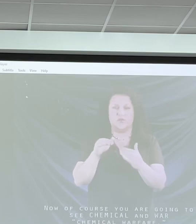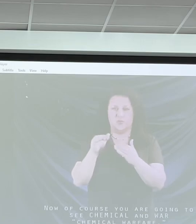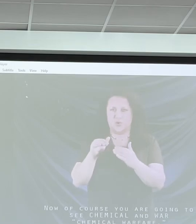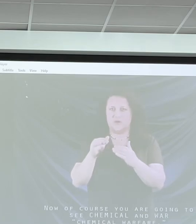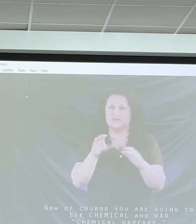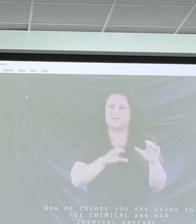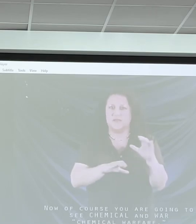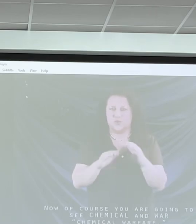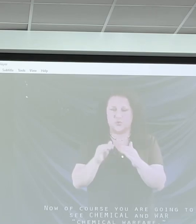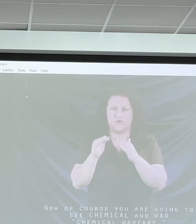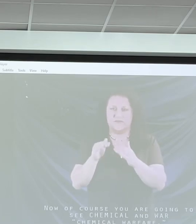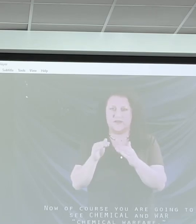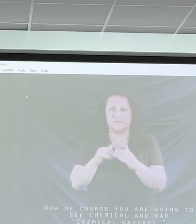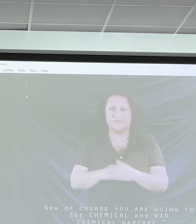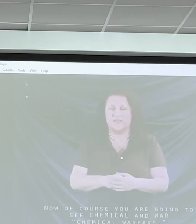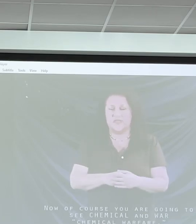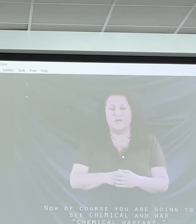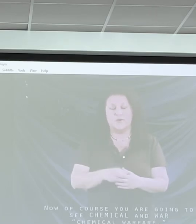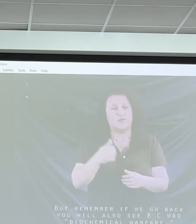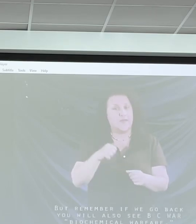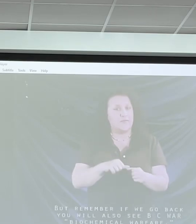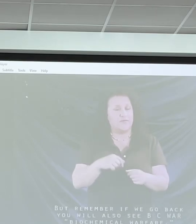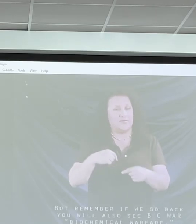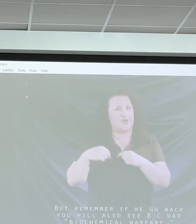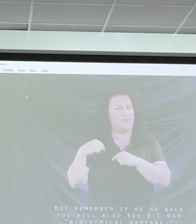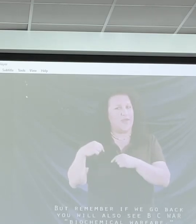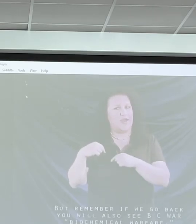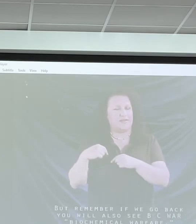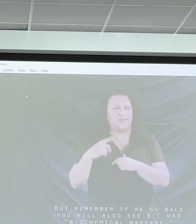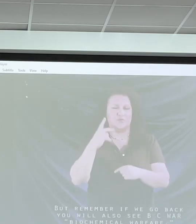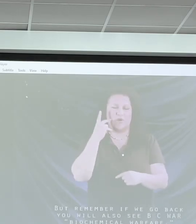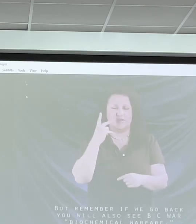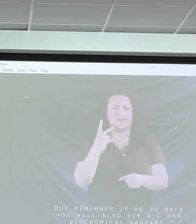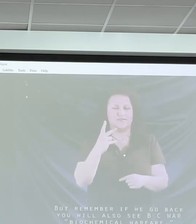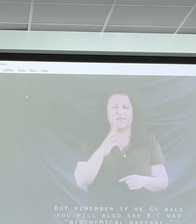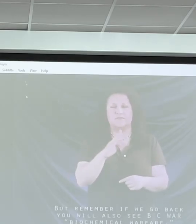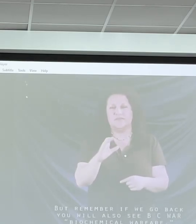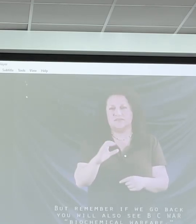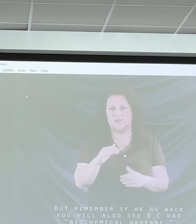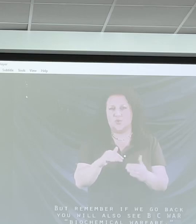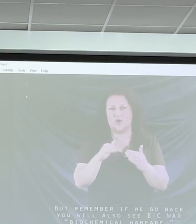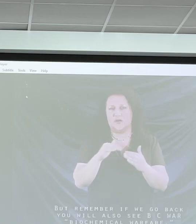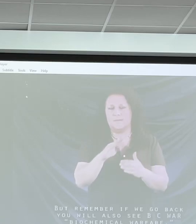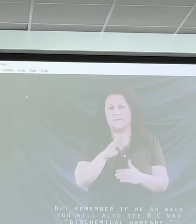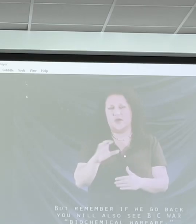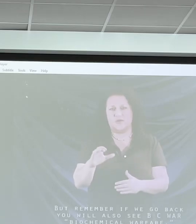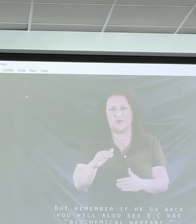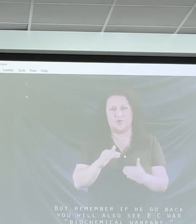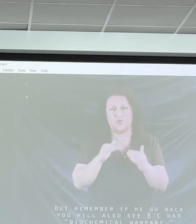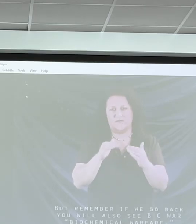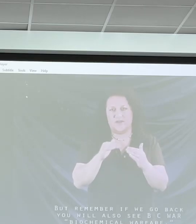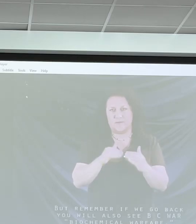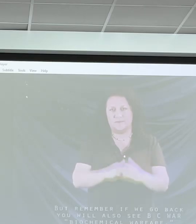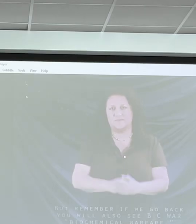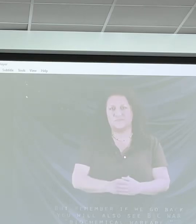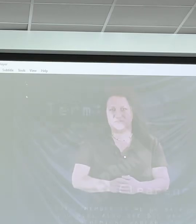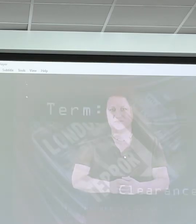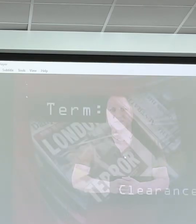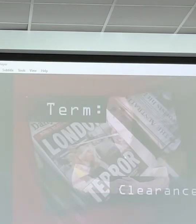war, chemical warfare. But remember, if we go back, you will also see BC war, biochemical warfare.